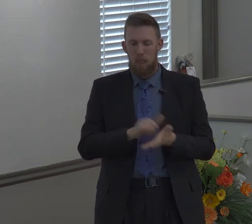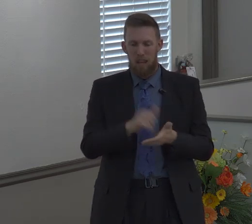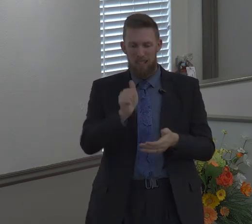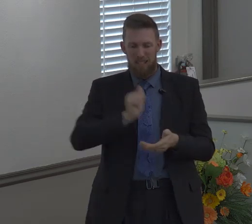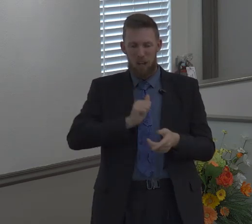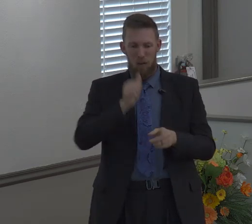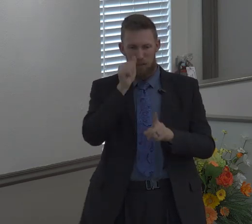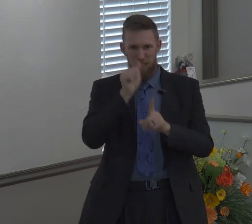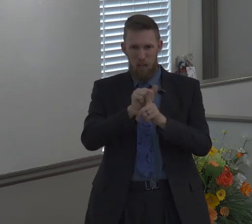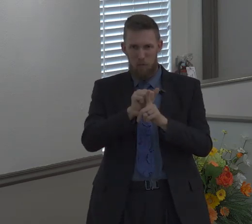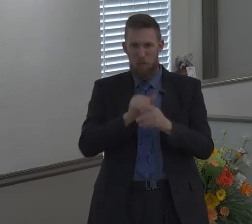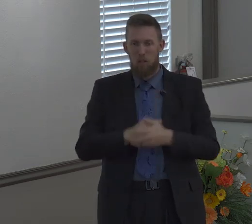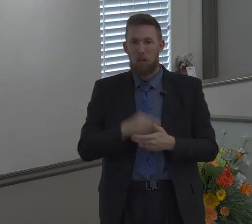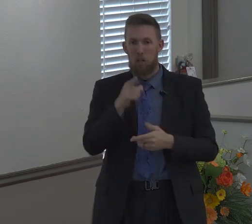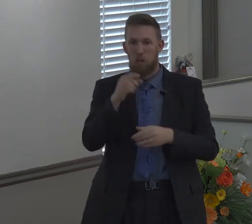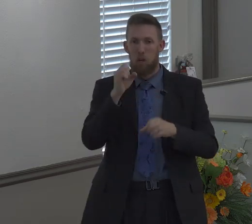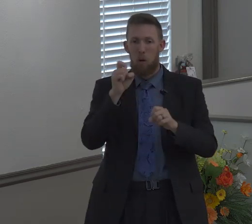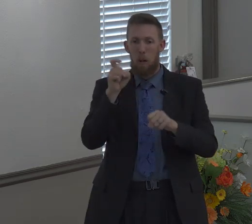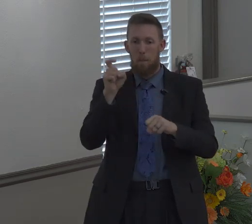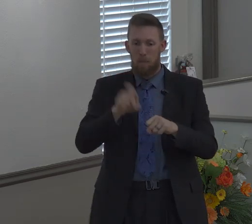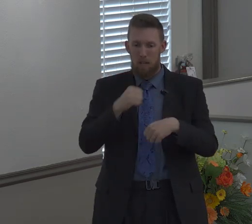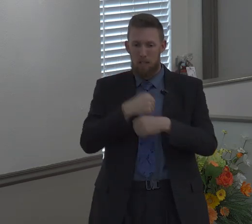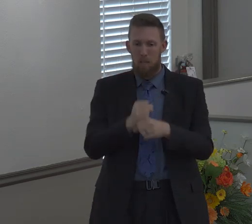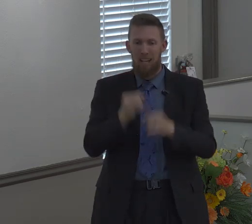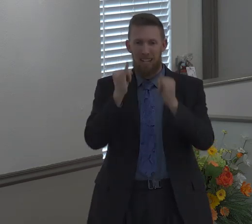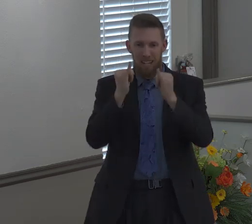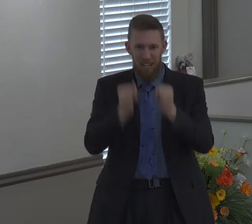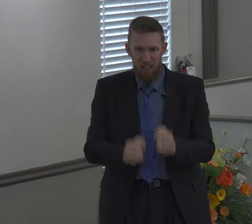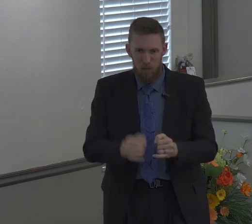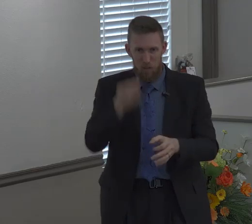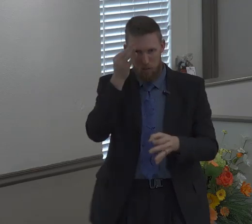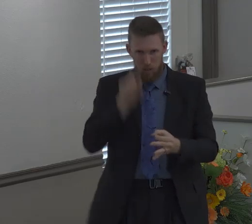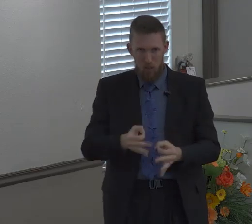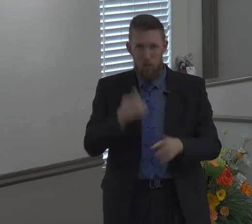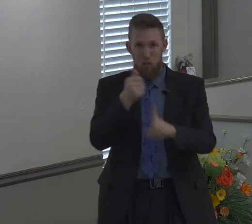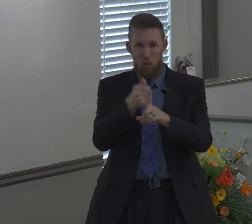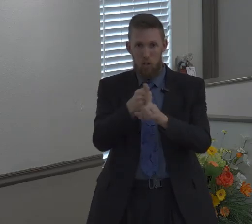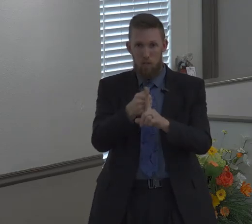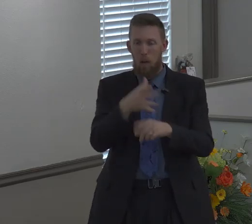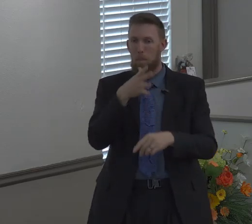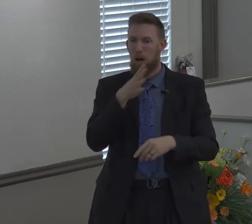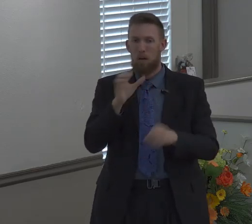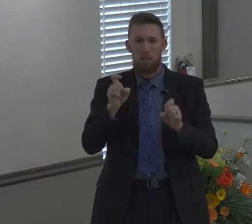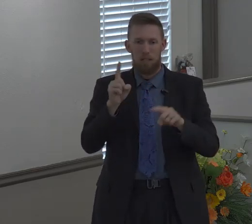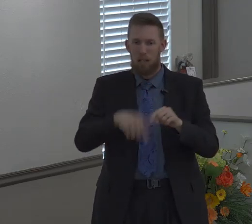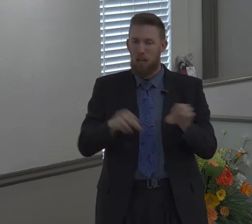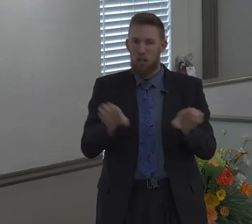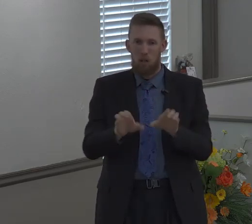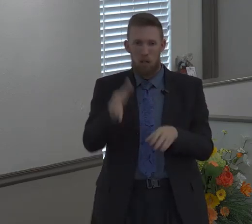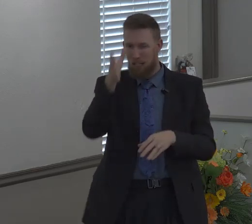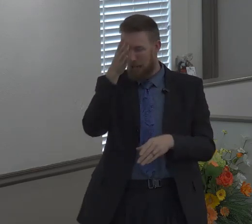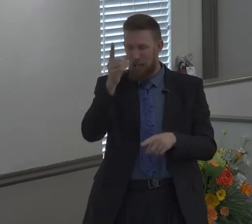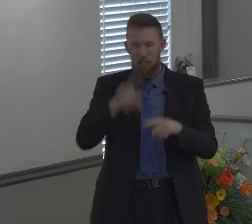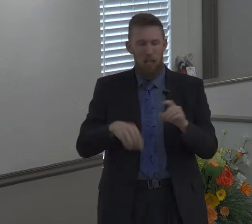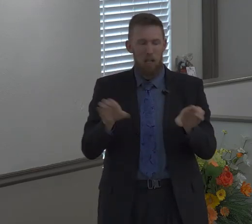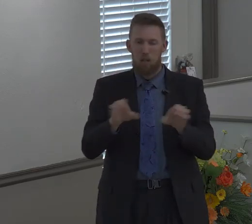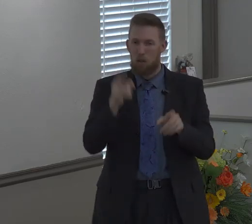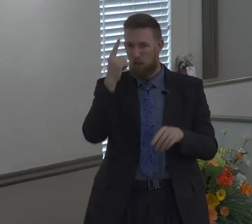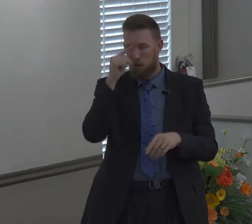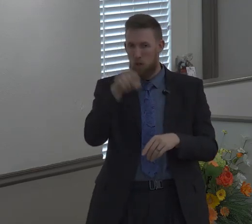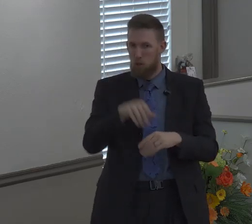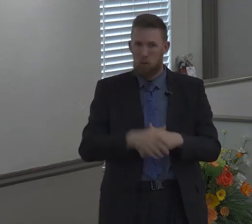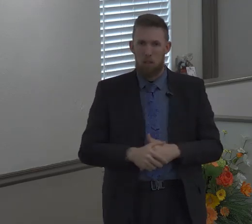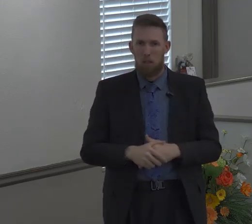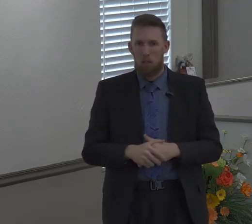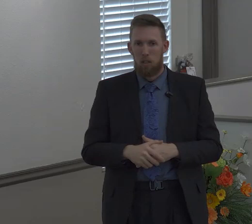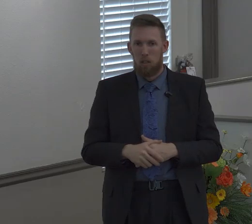That is self-deception. You must make an individual decision for Christ. Mama can't do that for you. Daddy can't do that